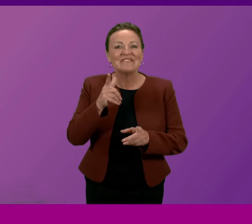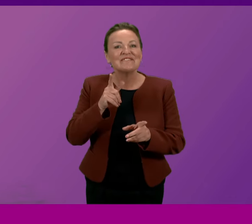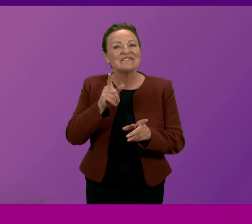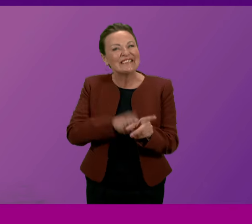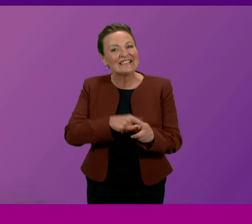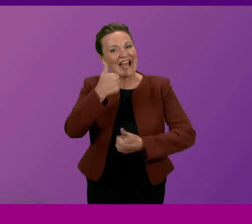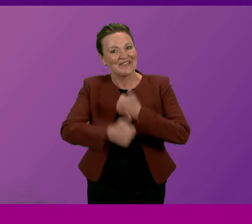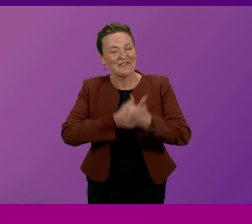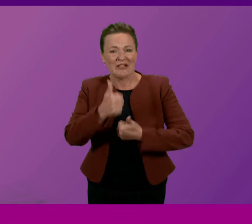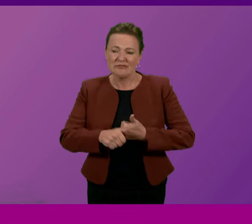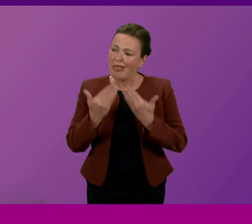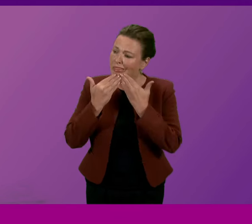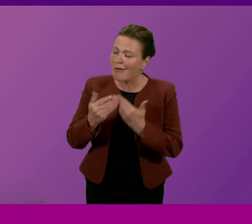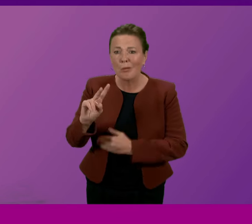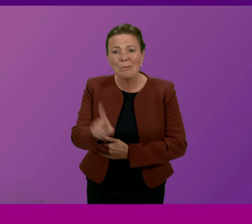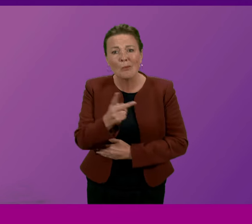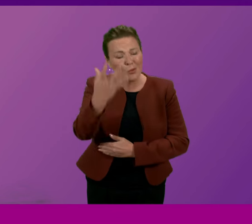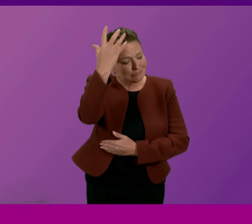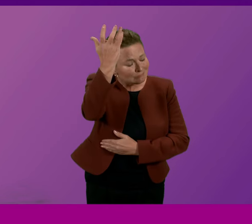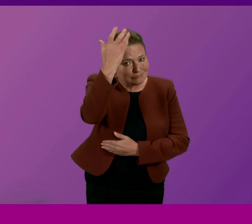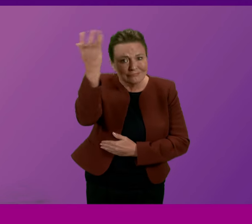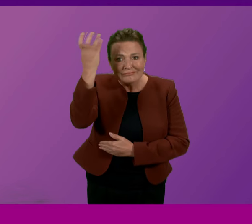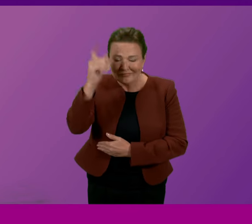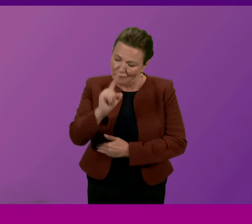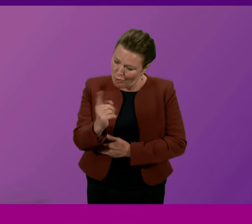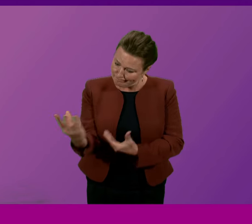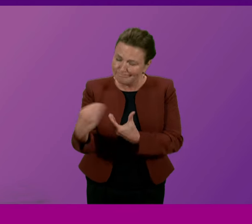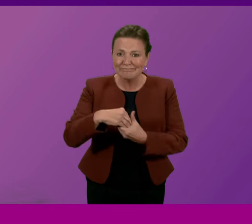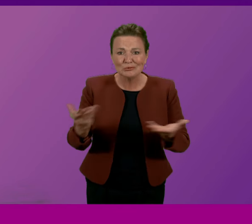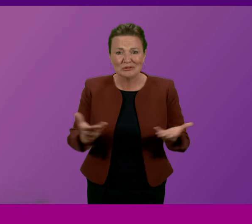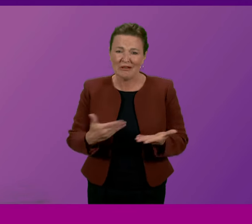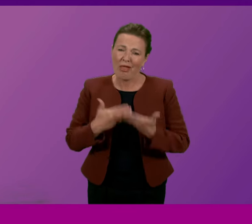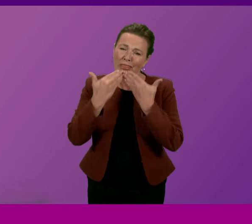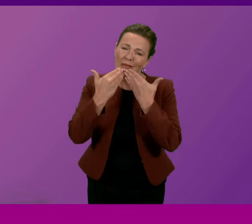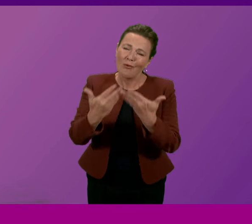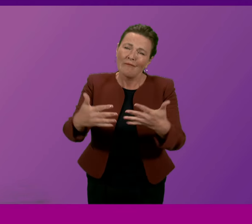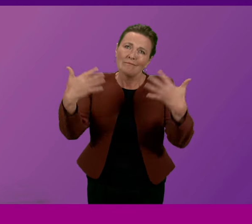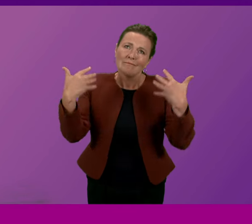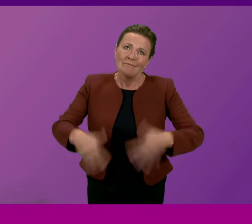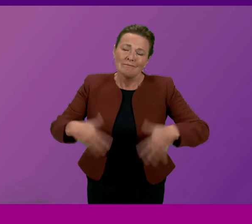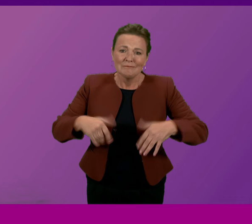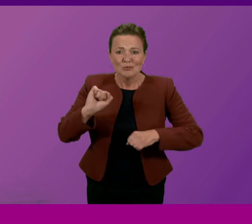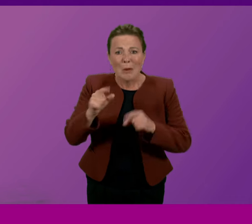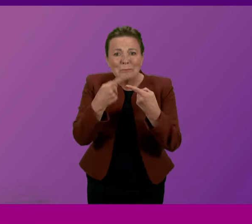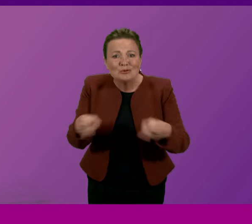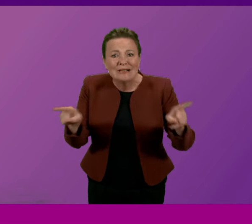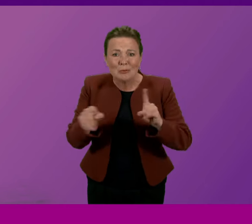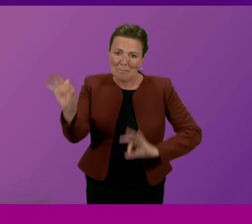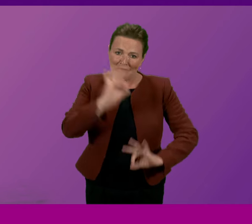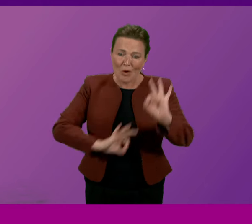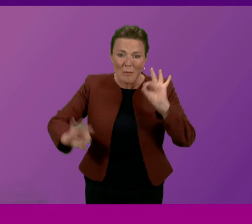this significant milestone with us. Thank you to our fantastic musicians and performers, the